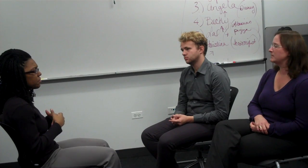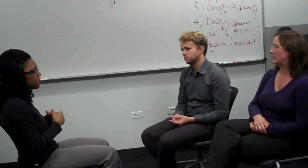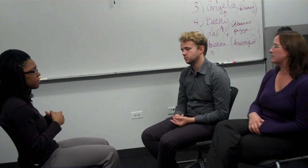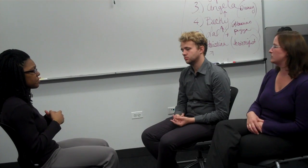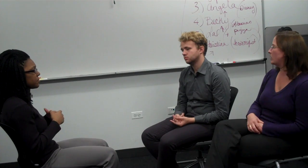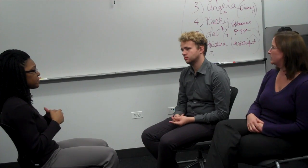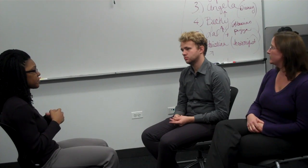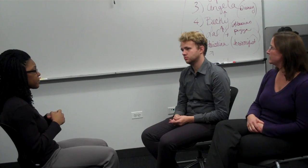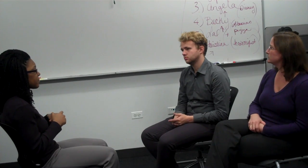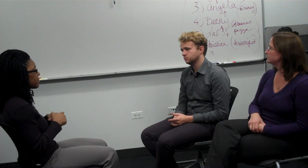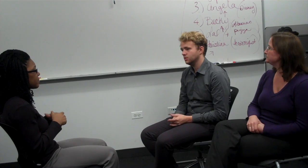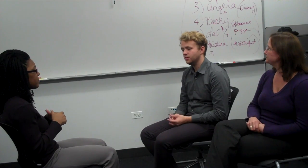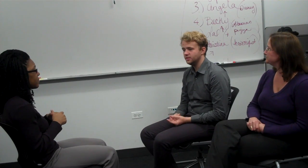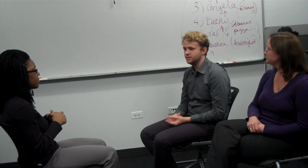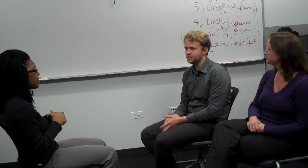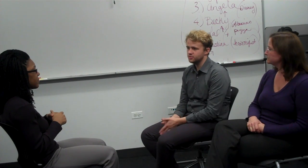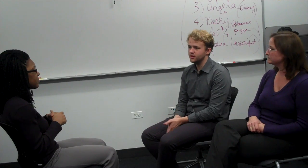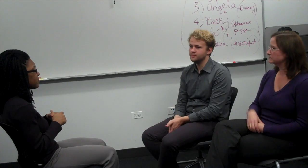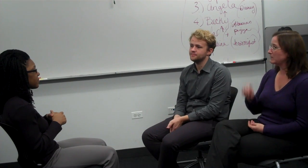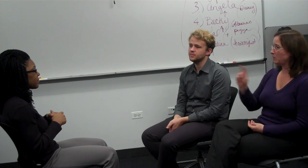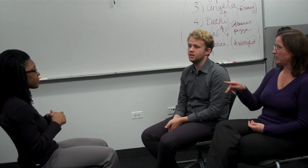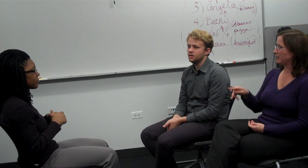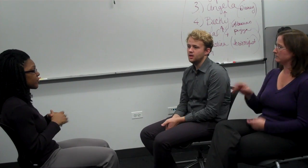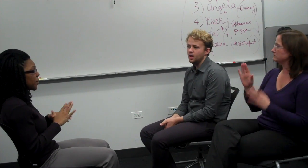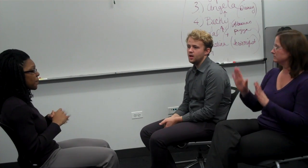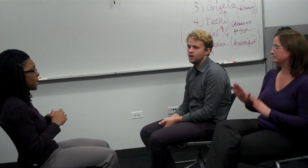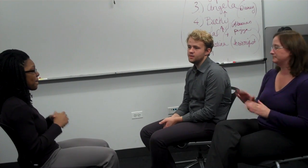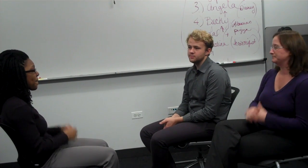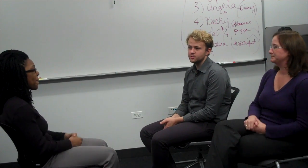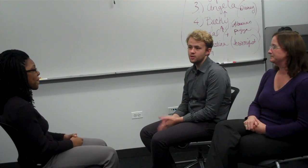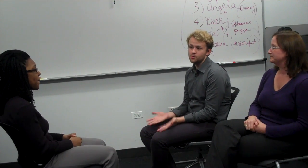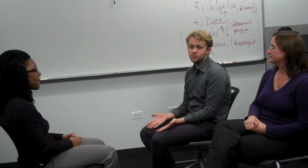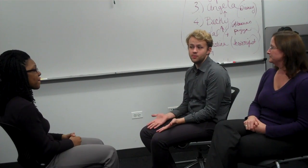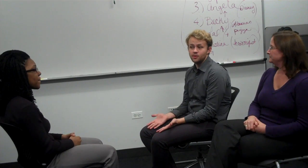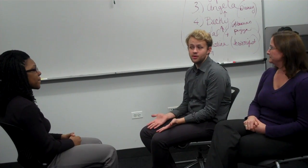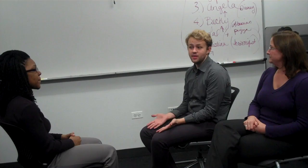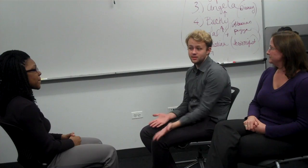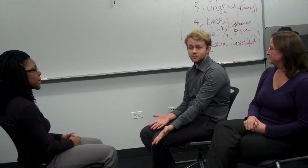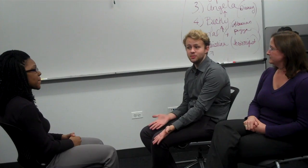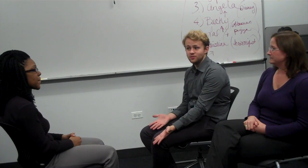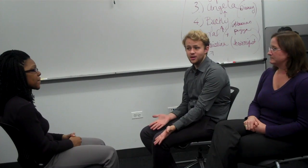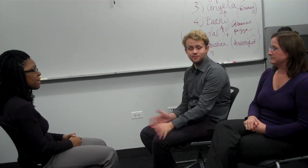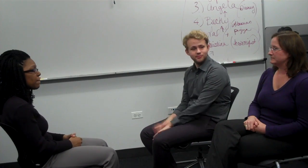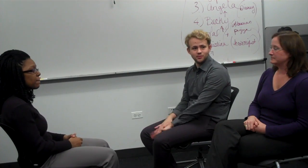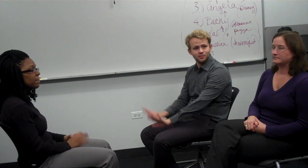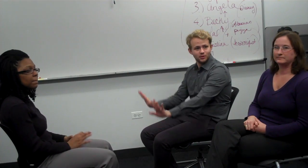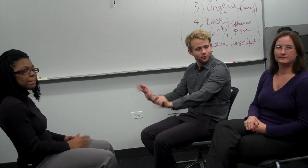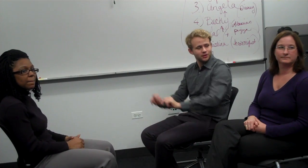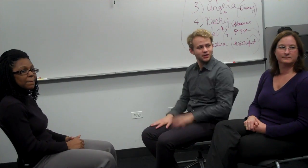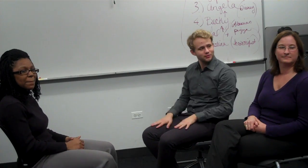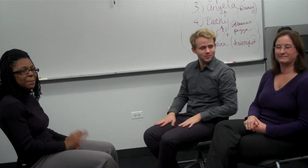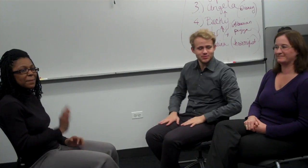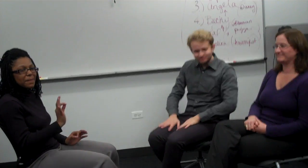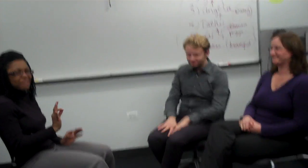Yeah, I can do all of it. Alright, that sounds great. So, I think this will be great. We'll be looking forward to it.